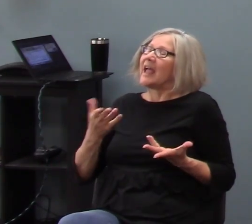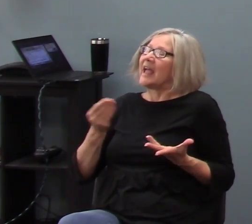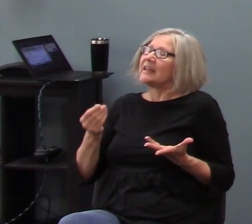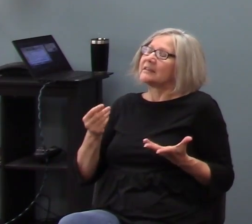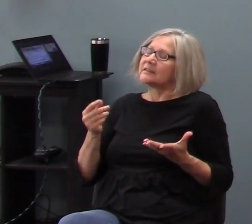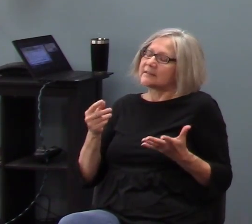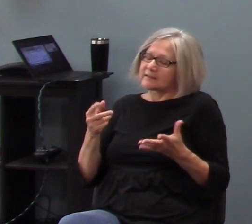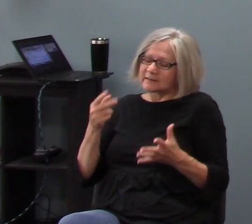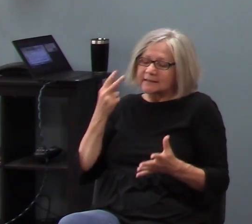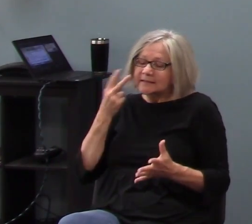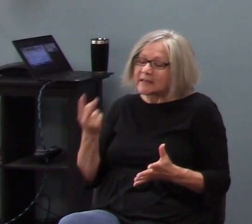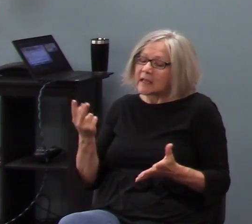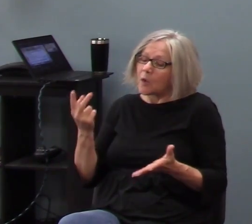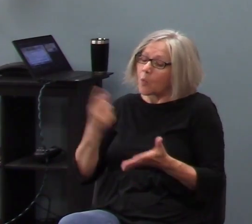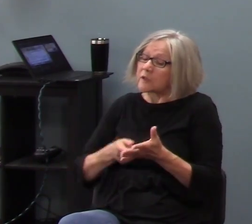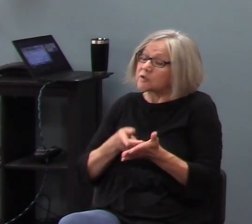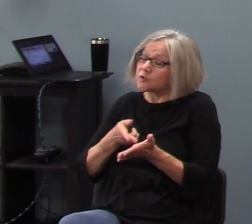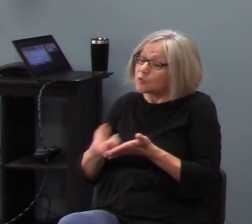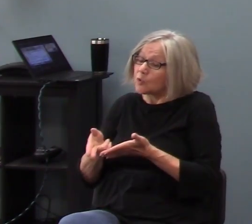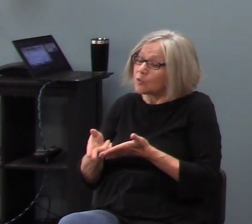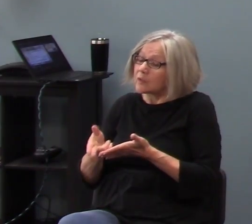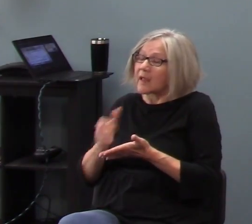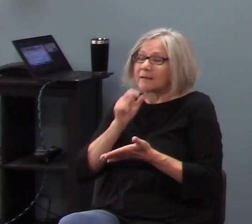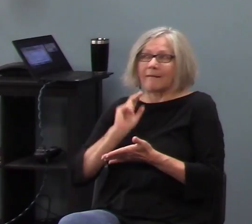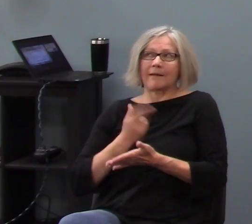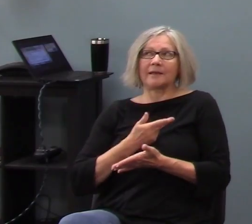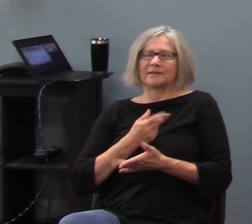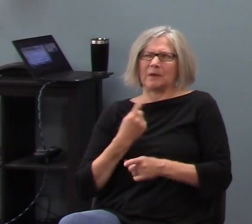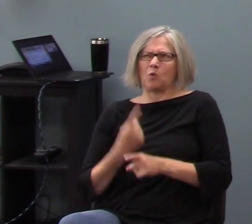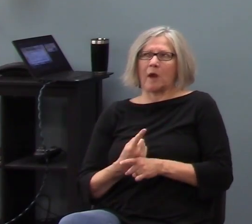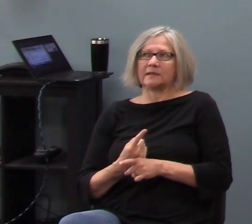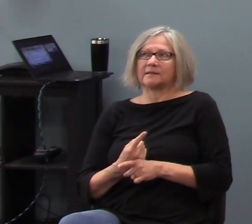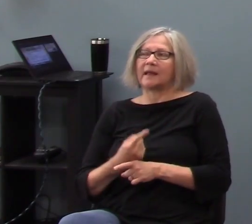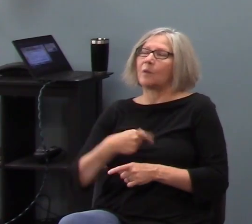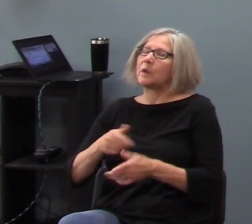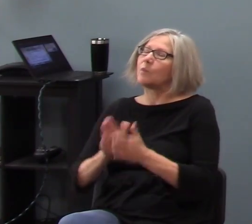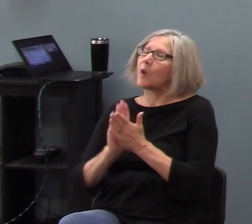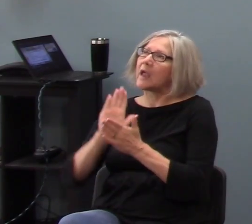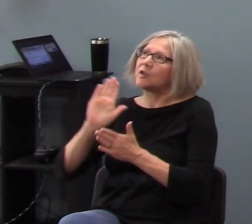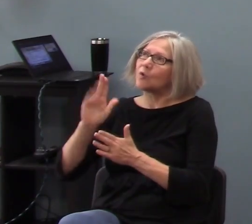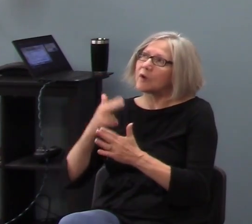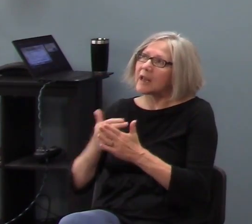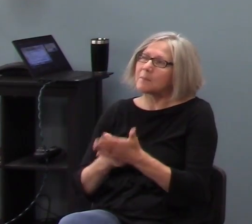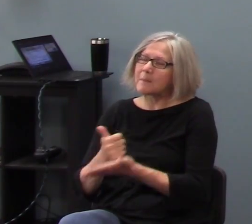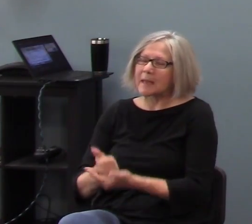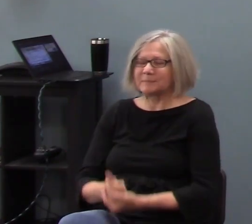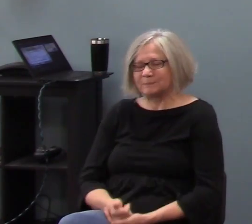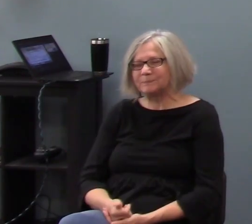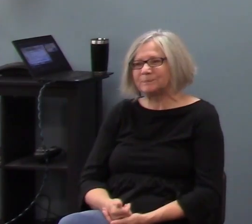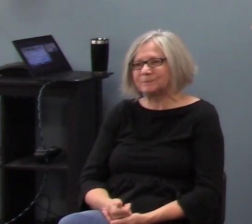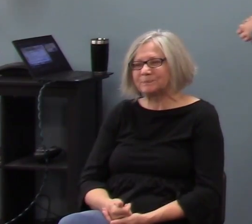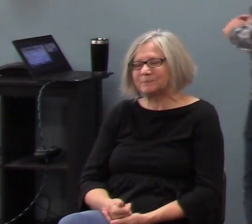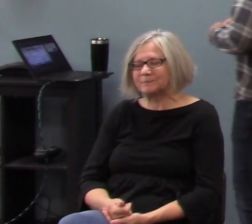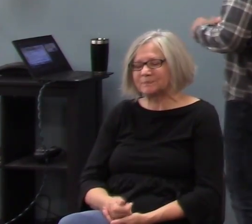than rather than us being right. We pray this in your name. Amen. So